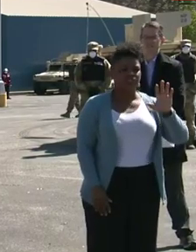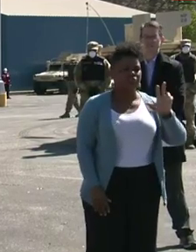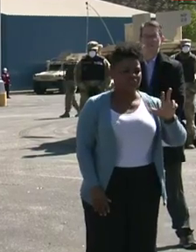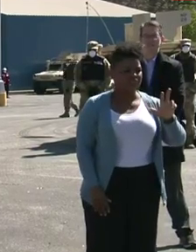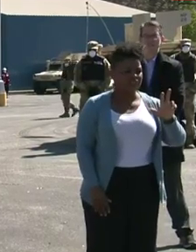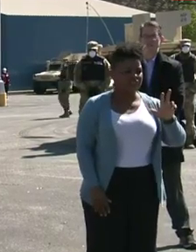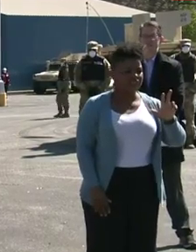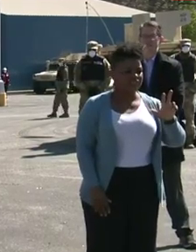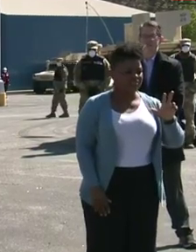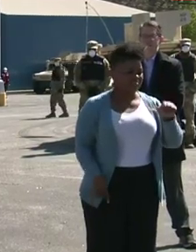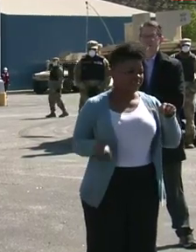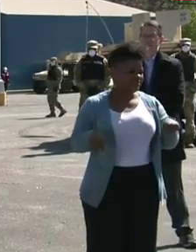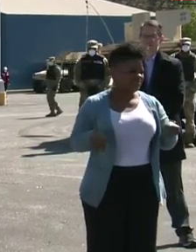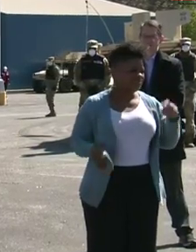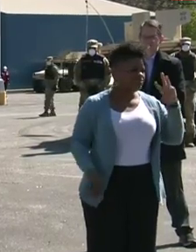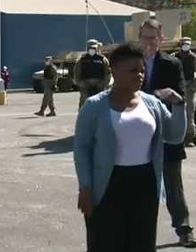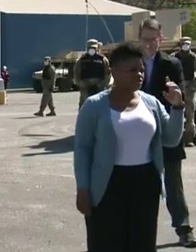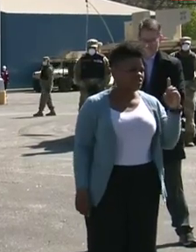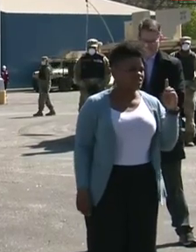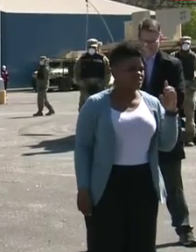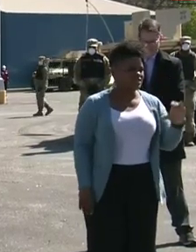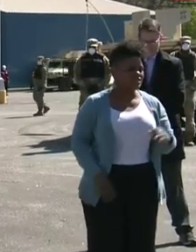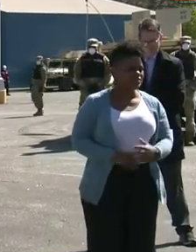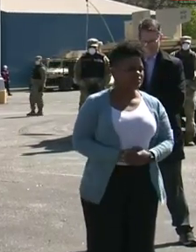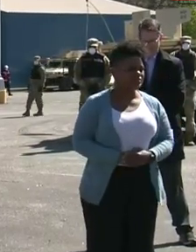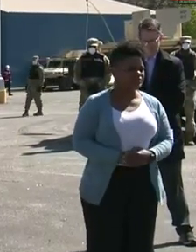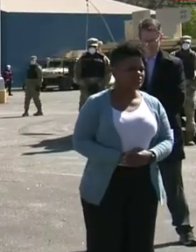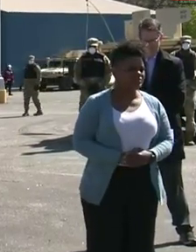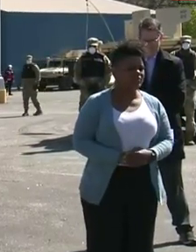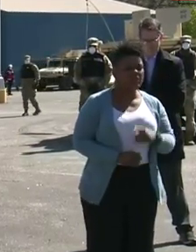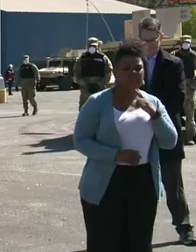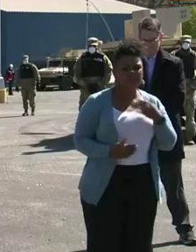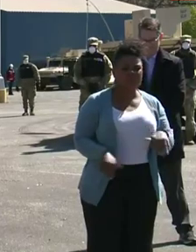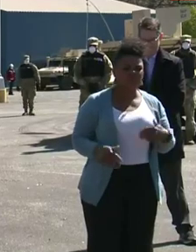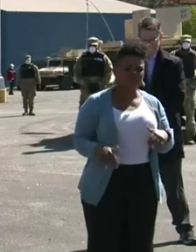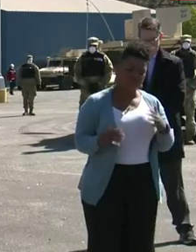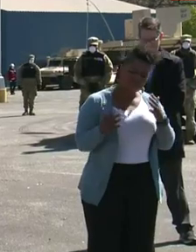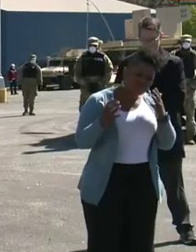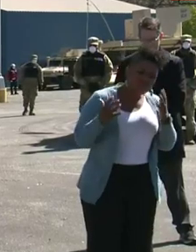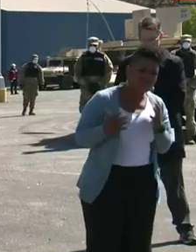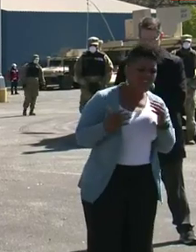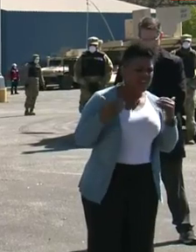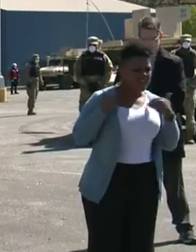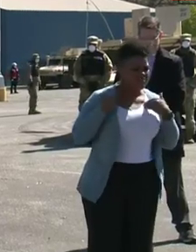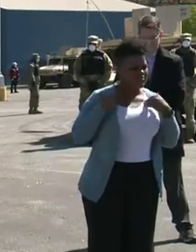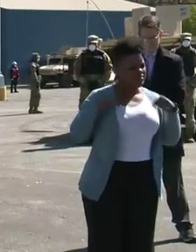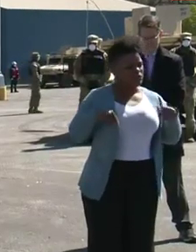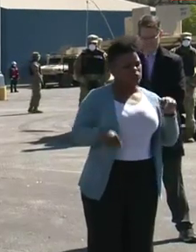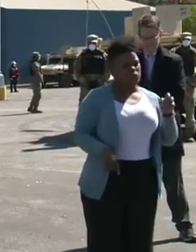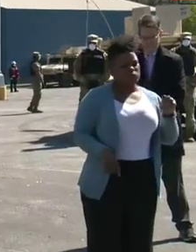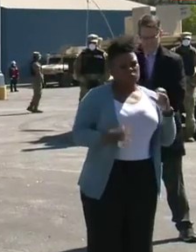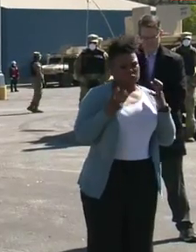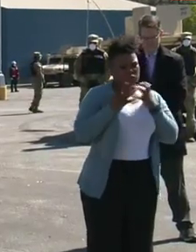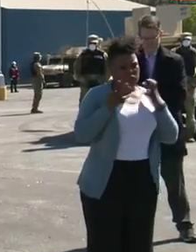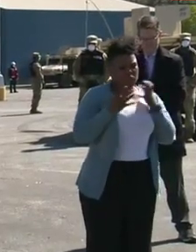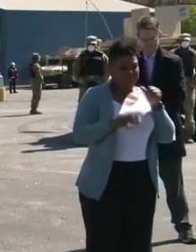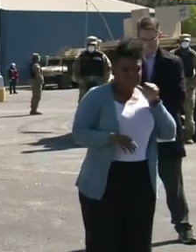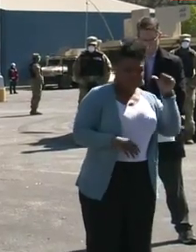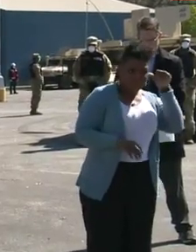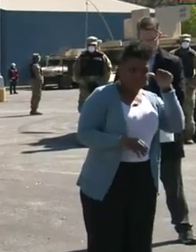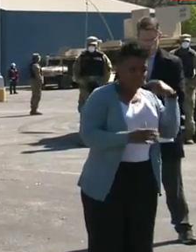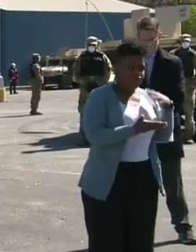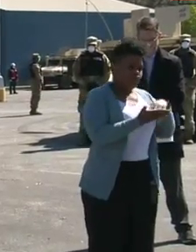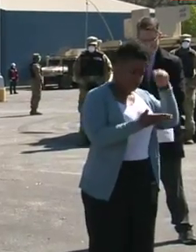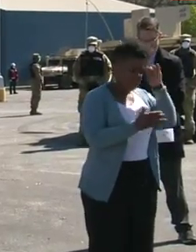Sadly, I have terrible news to report. Yesterday, we learned that a